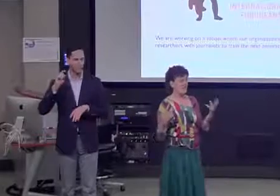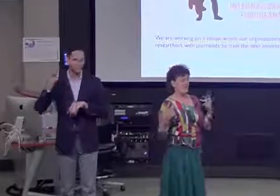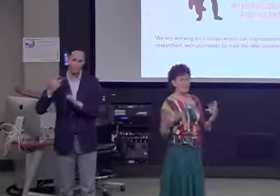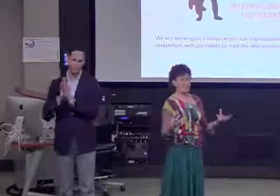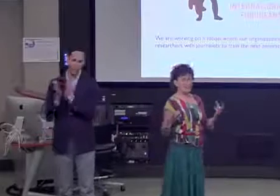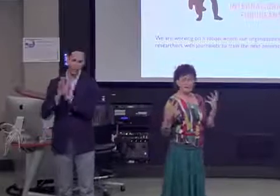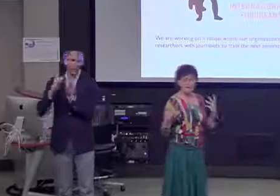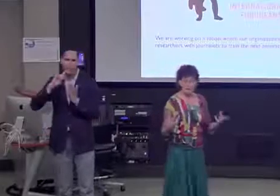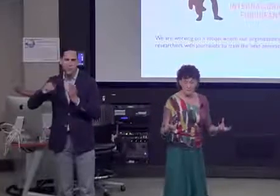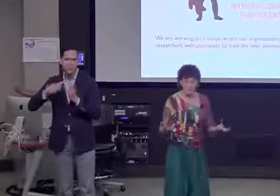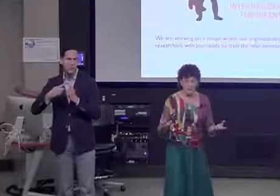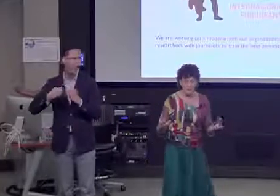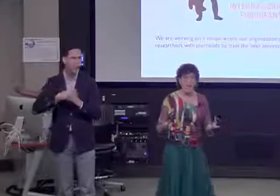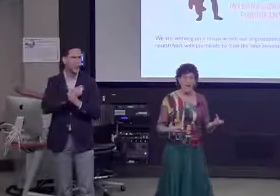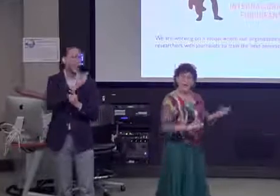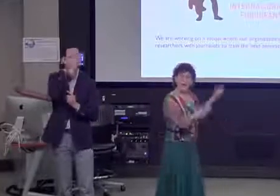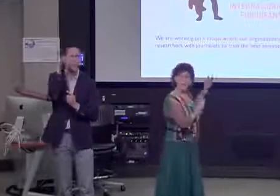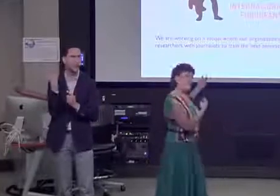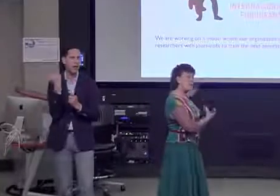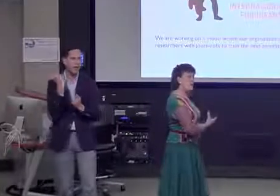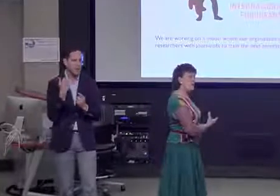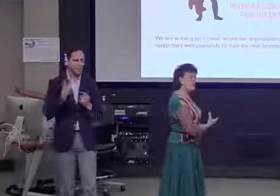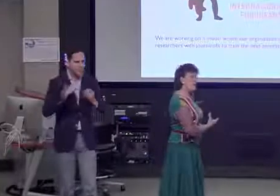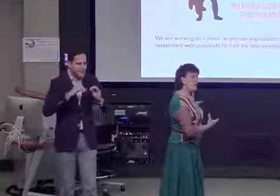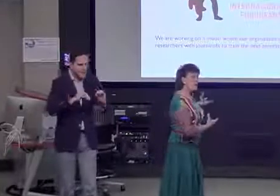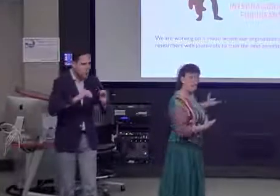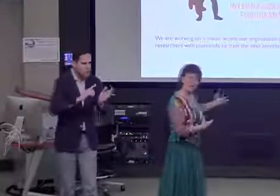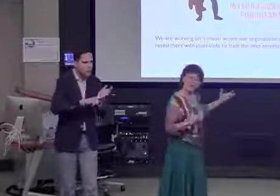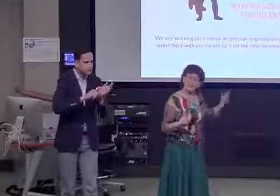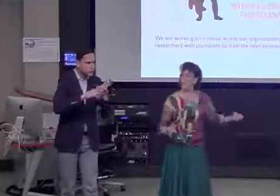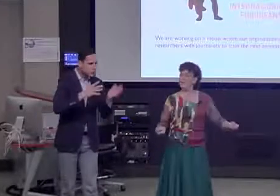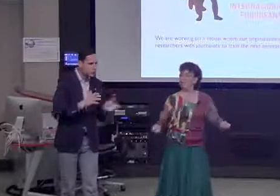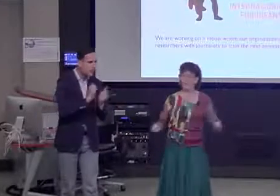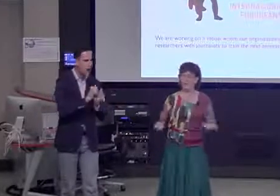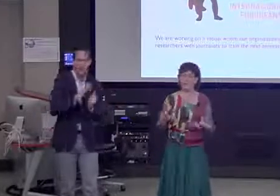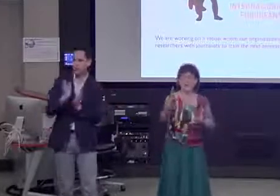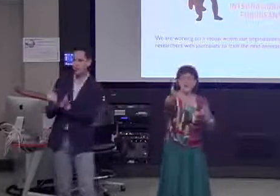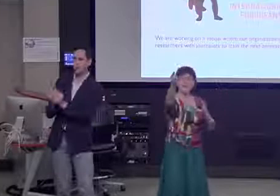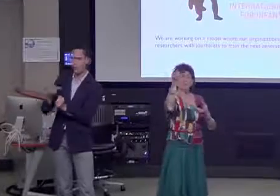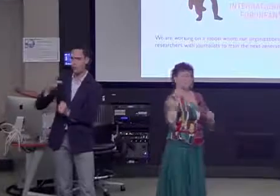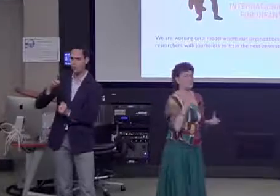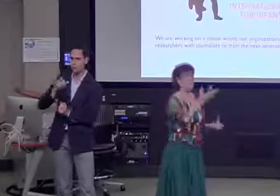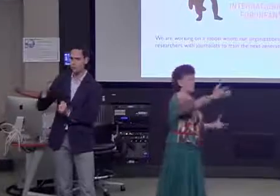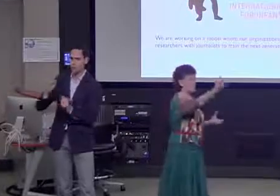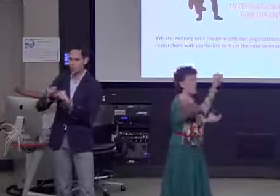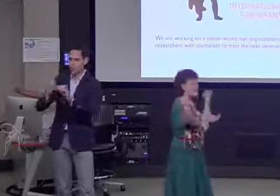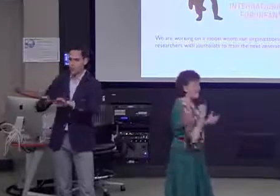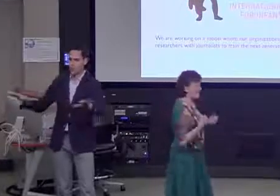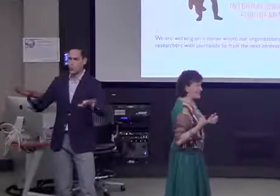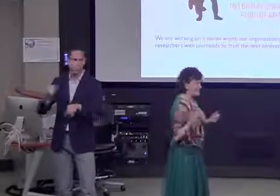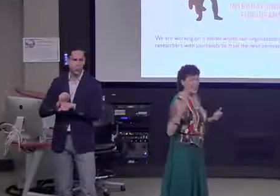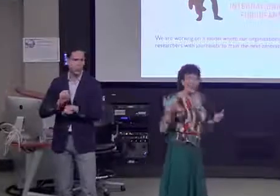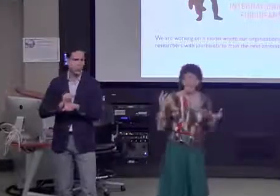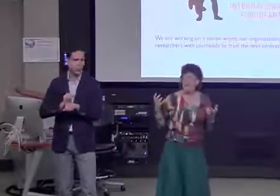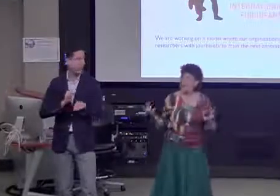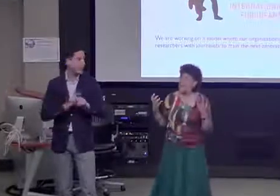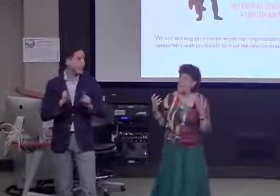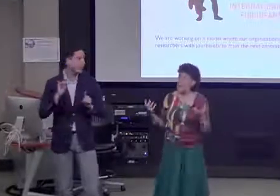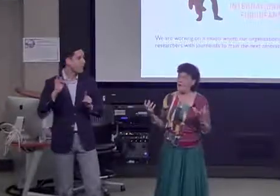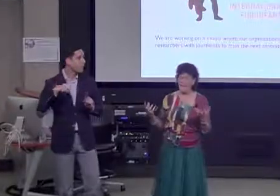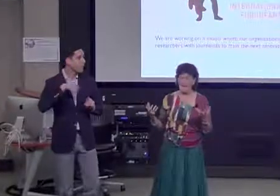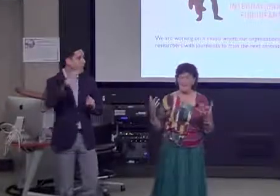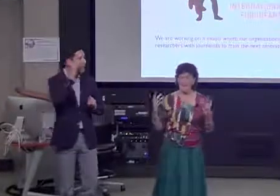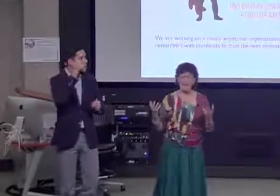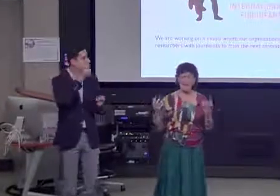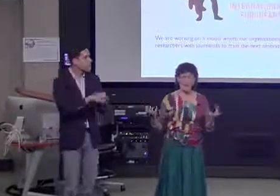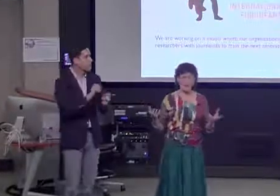and therefore people avoid it. But if we could work alongside a journalist who could help us extract the nuggets of our